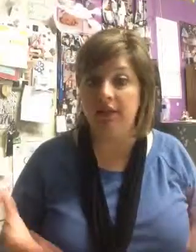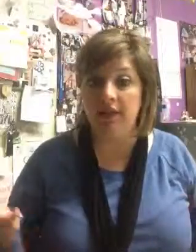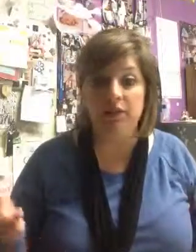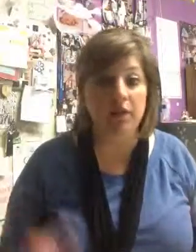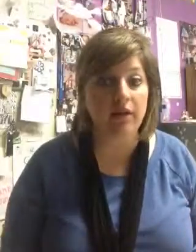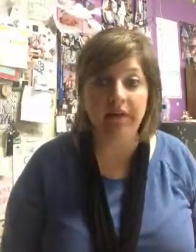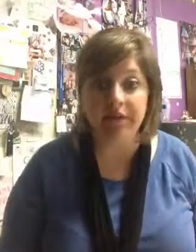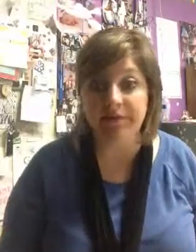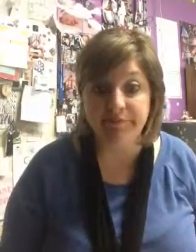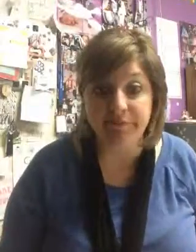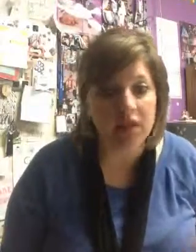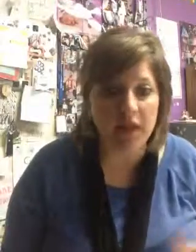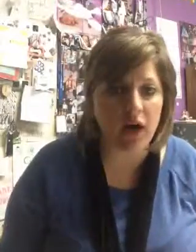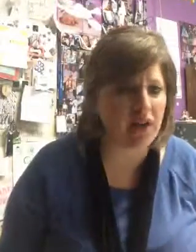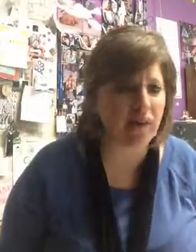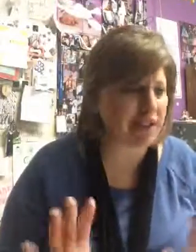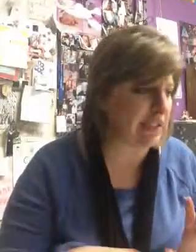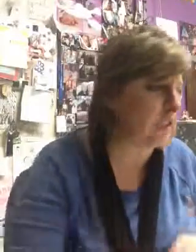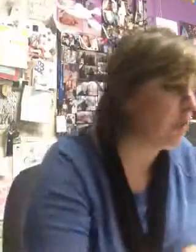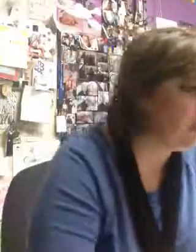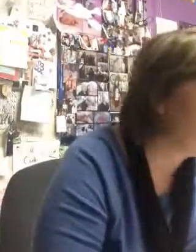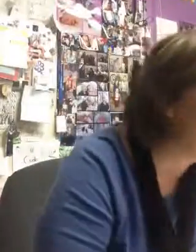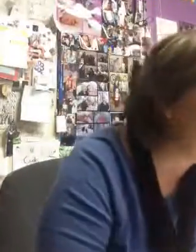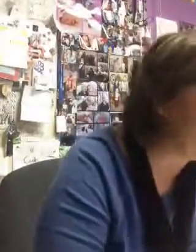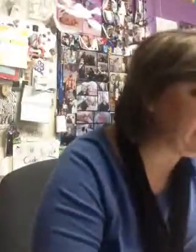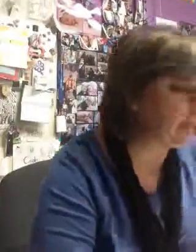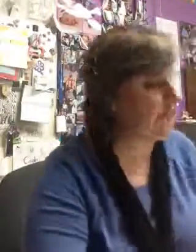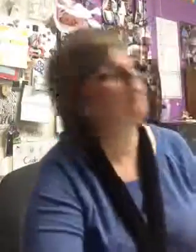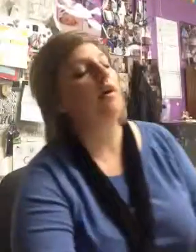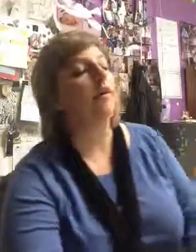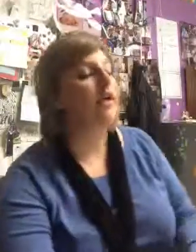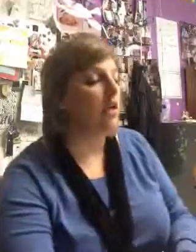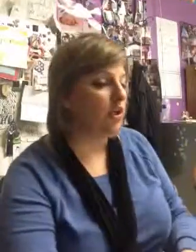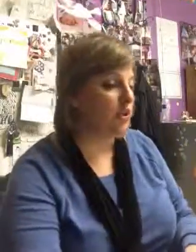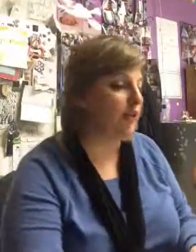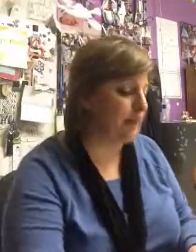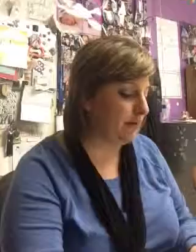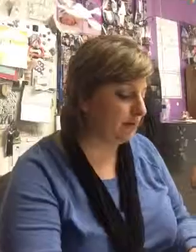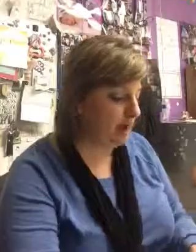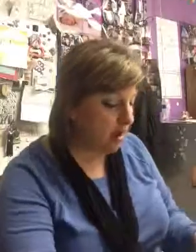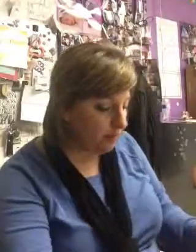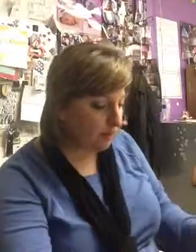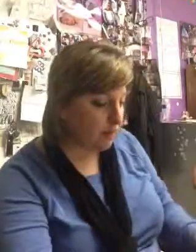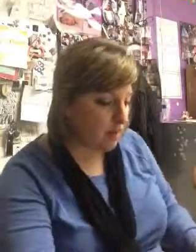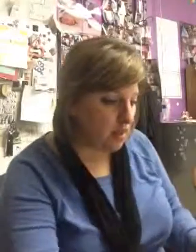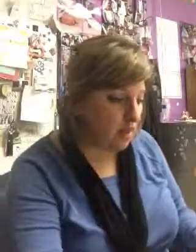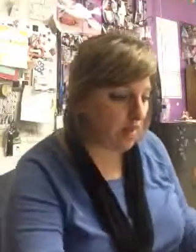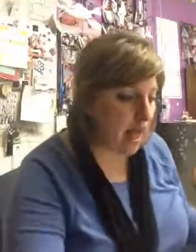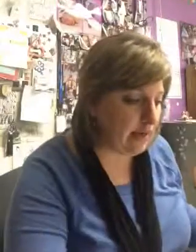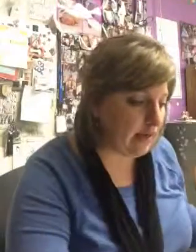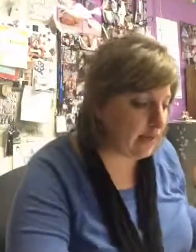he was the one that invented it. It's not that hard. That one's easy. Fairly easy. Alright? So anyway, that